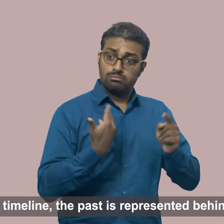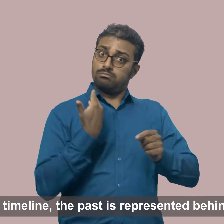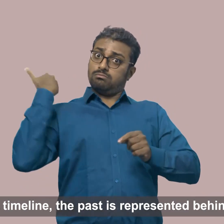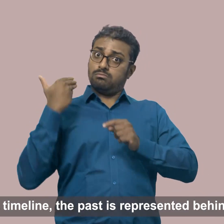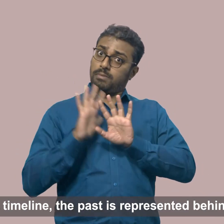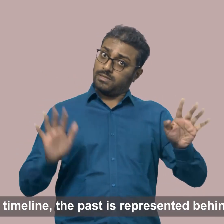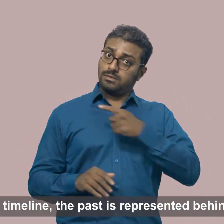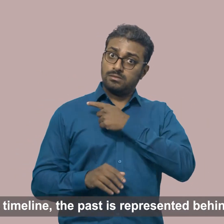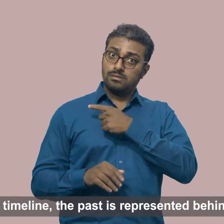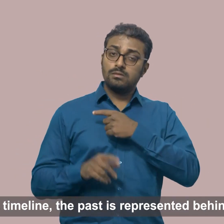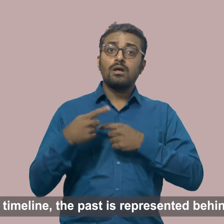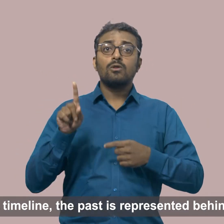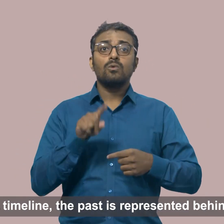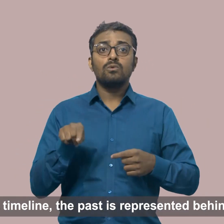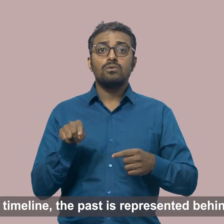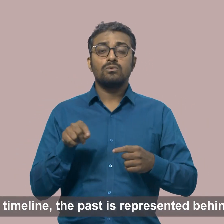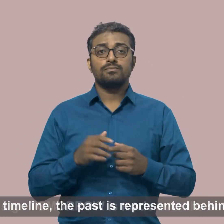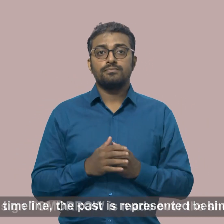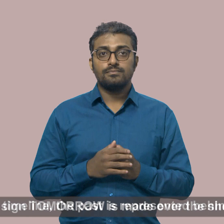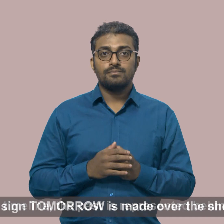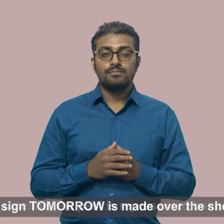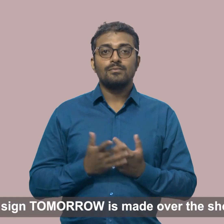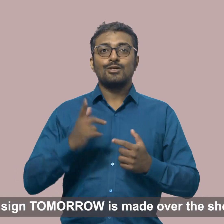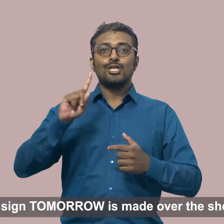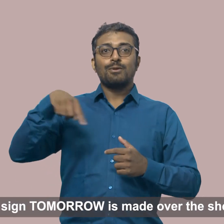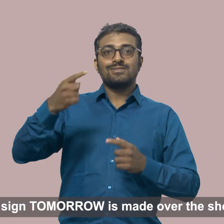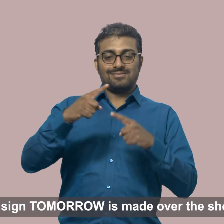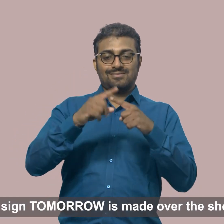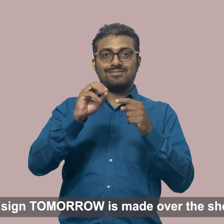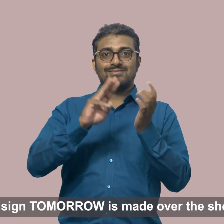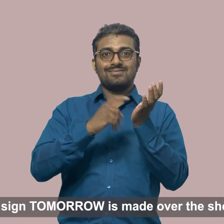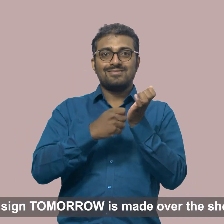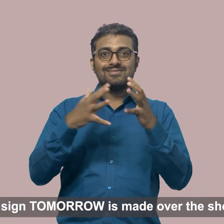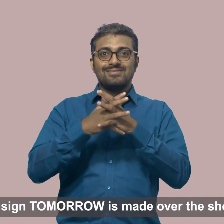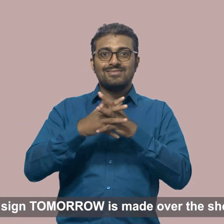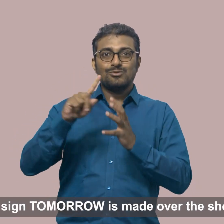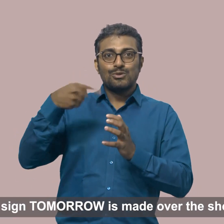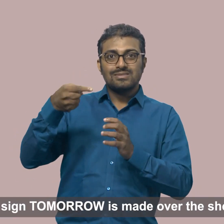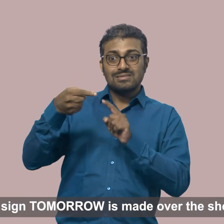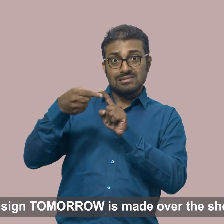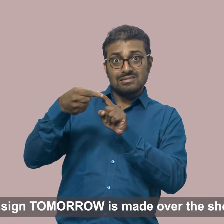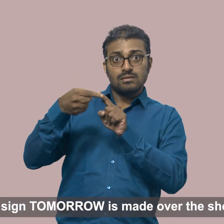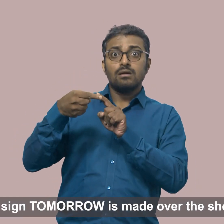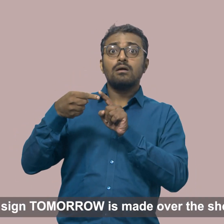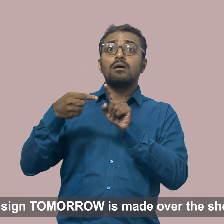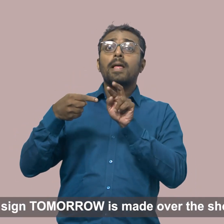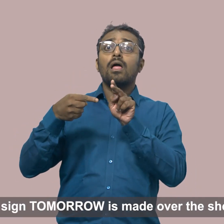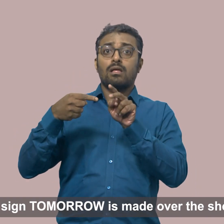in timeline the past represented behind, it's true or false. Next, the sign tomorrow is made over